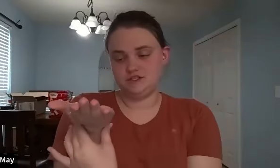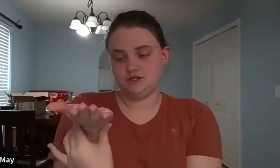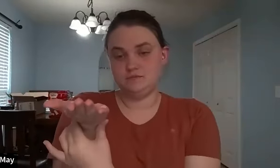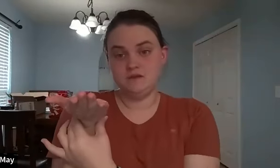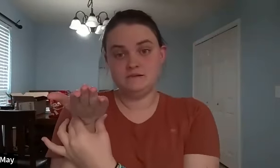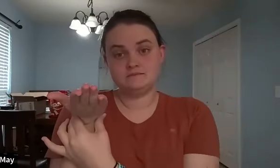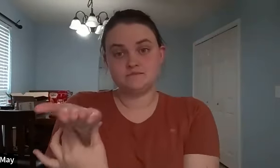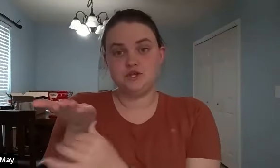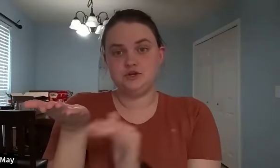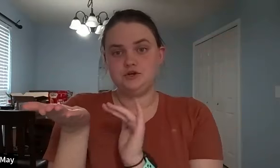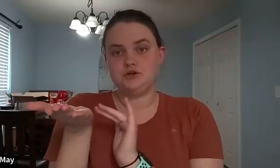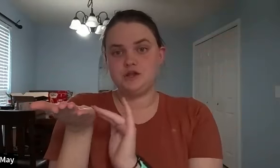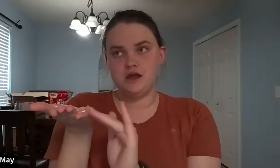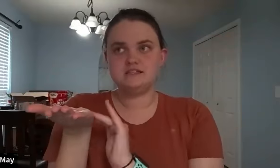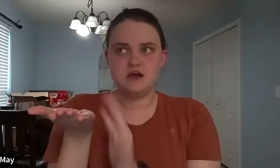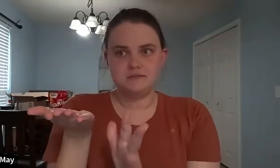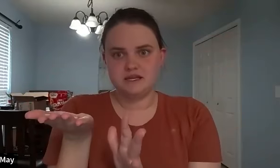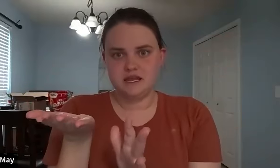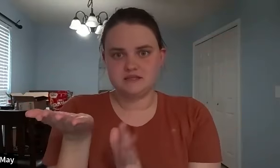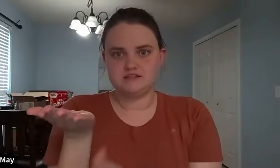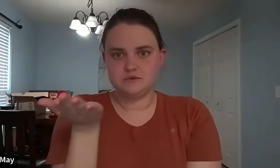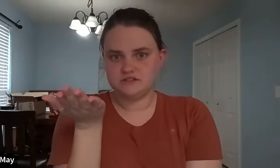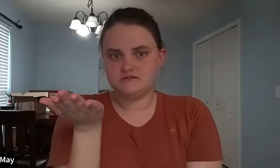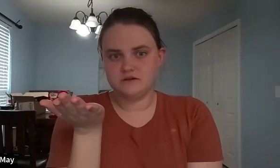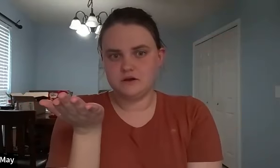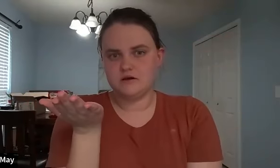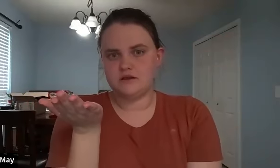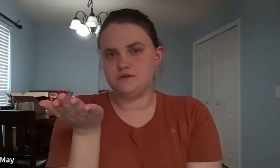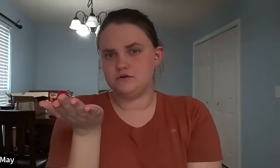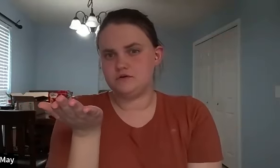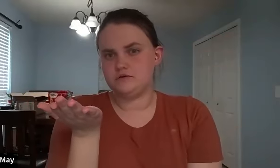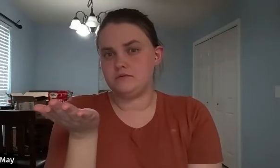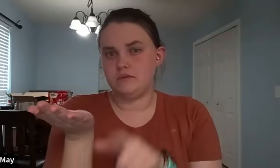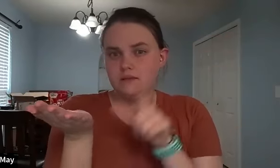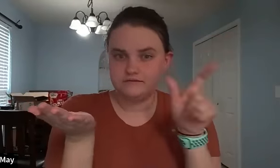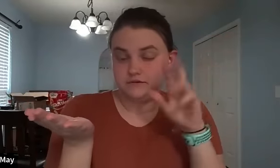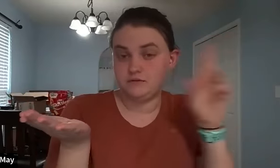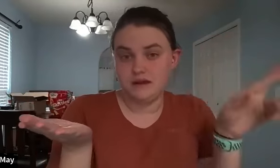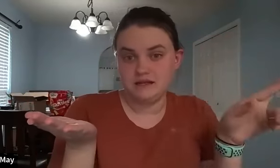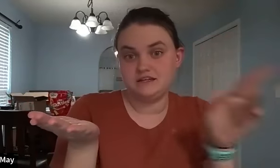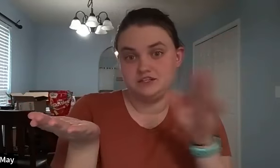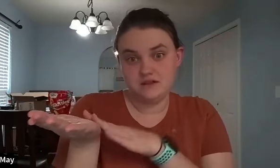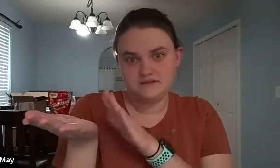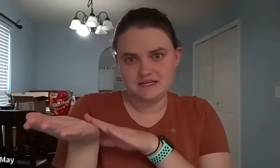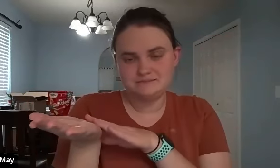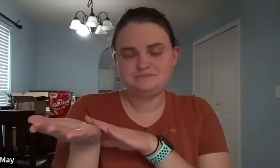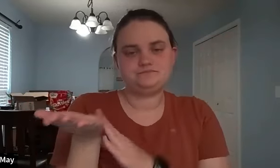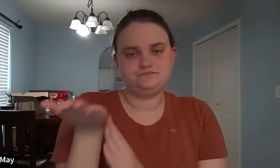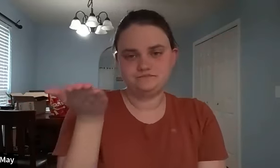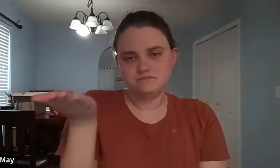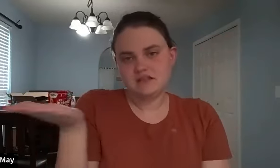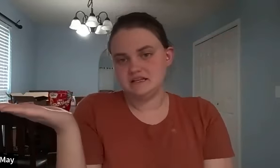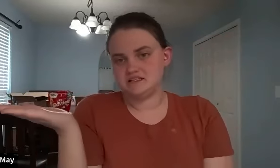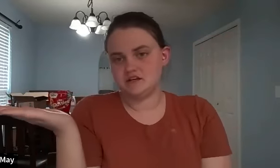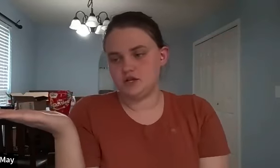show you your non-dominant hand. So most of y'all, if you're right-handed, it's your left hand. It's going to go